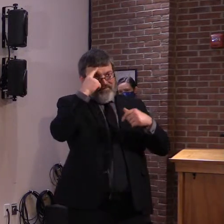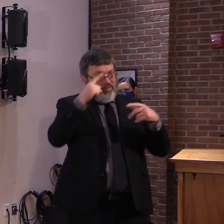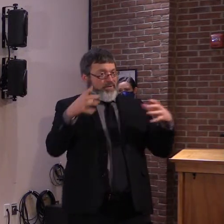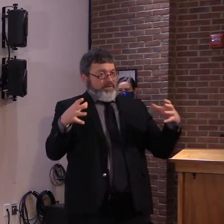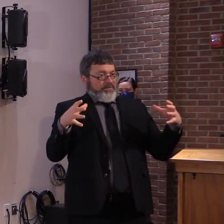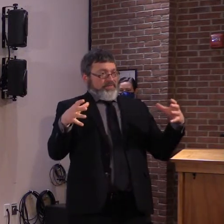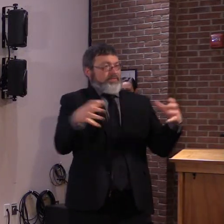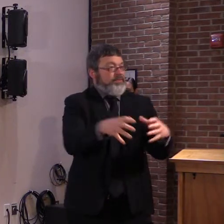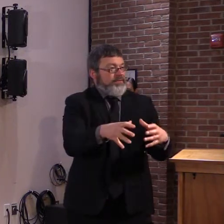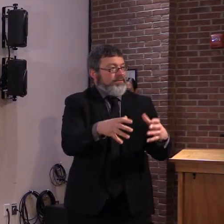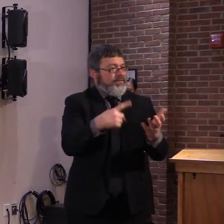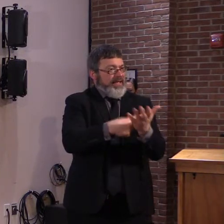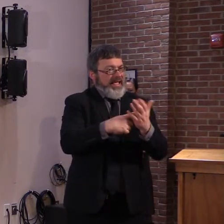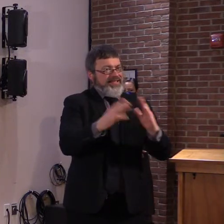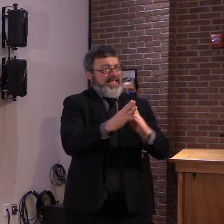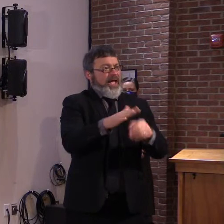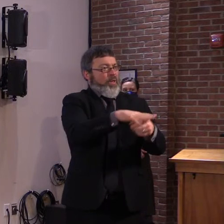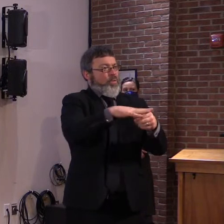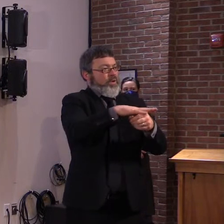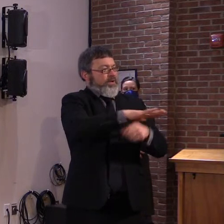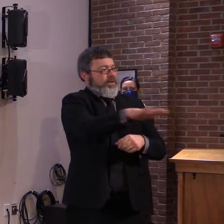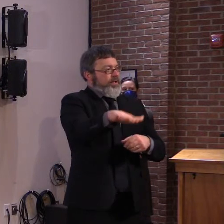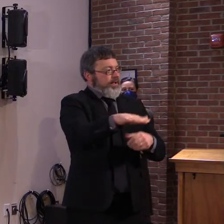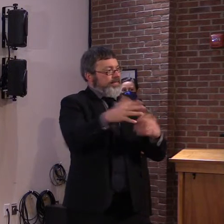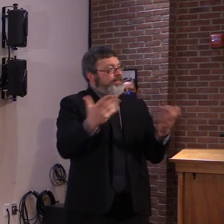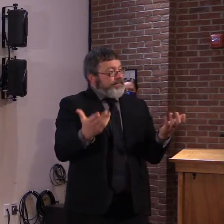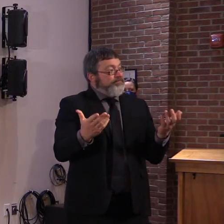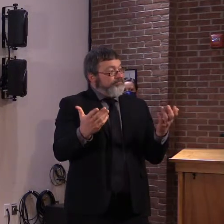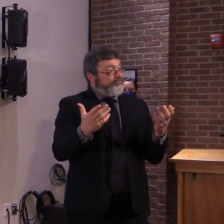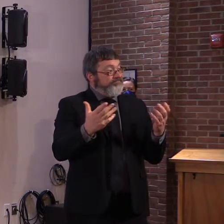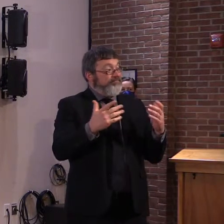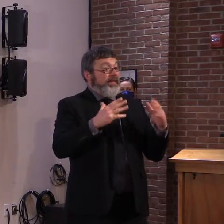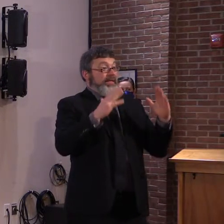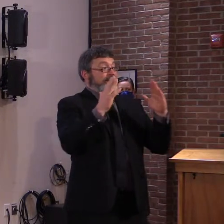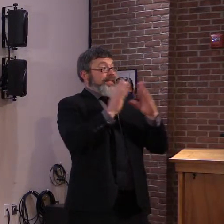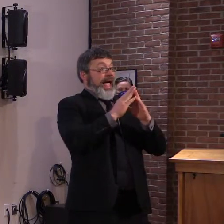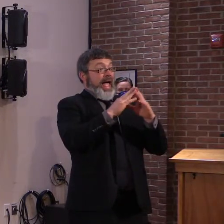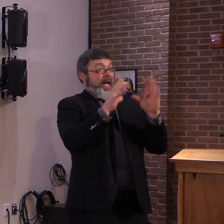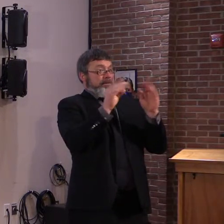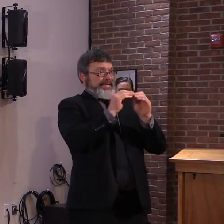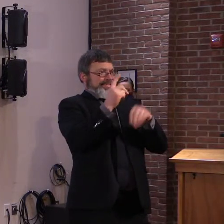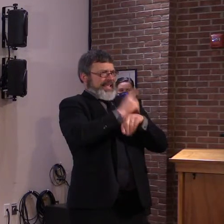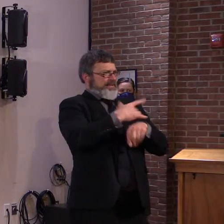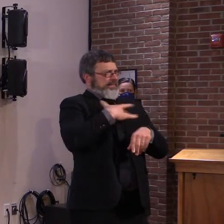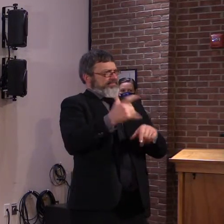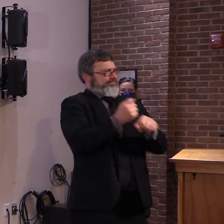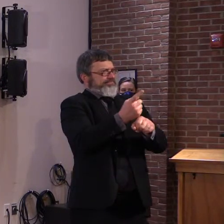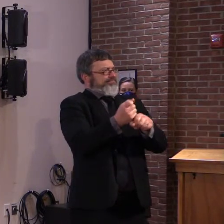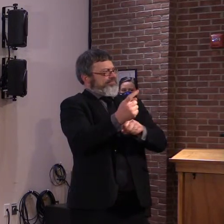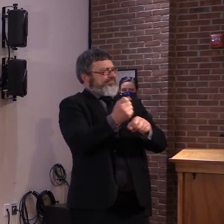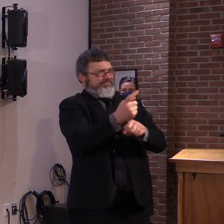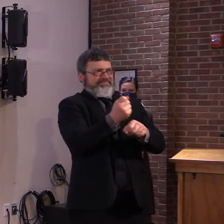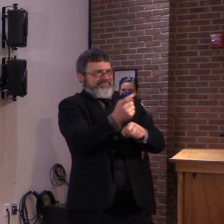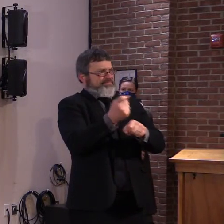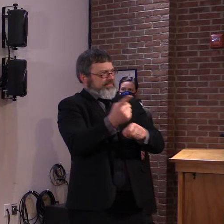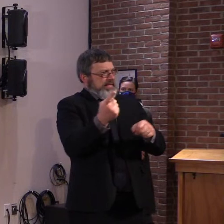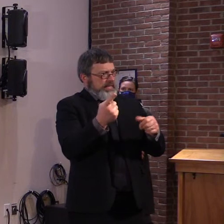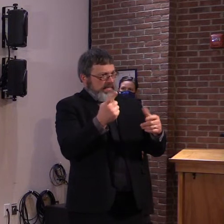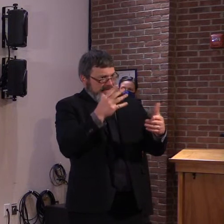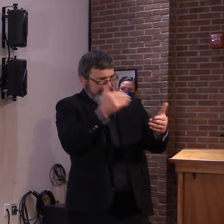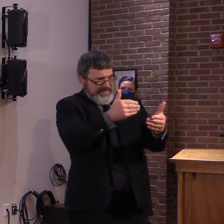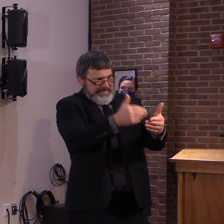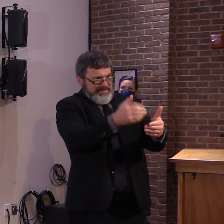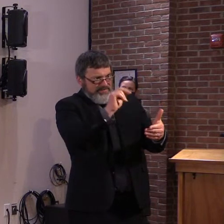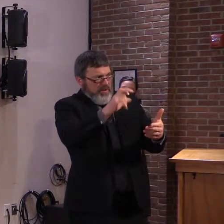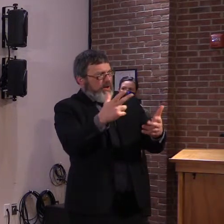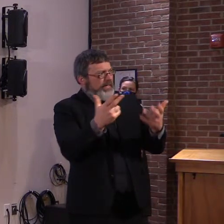know we need to take action in terms of town meeting day in March. So we're at the table with them. We'll